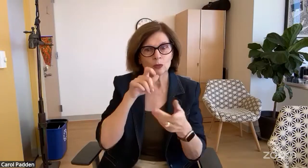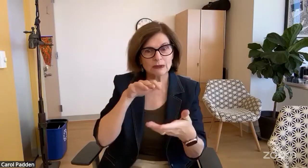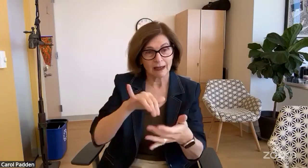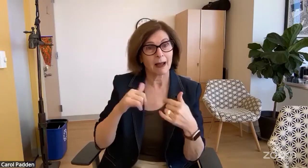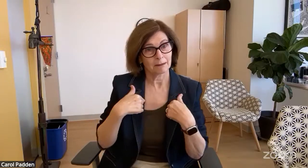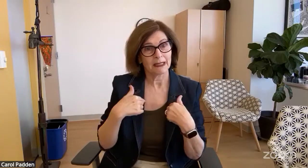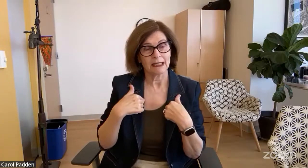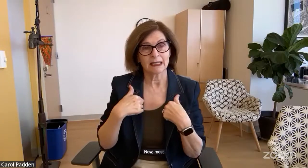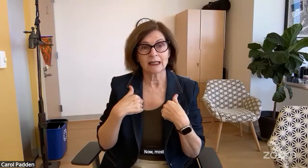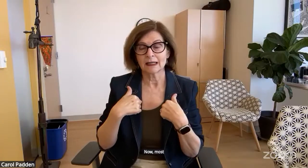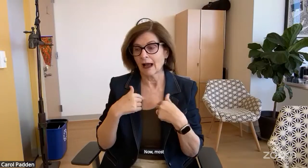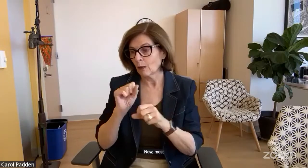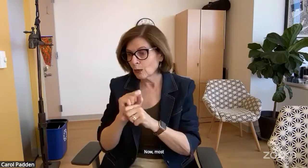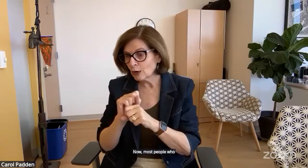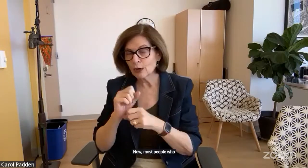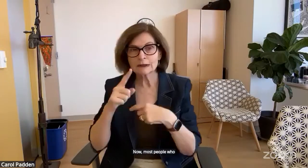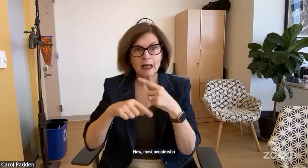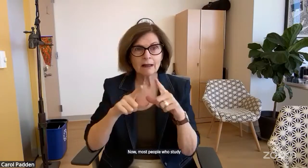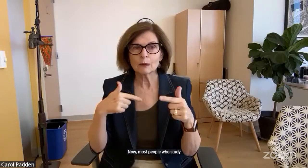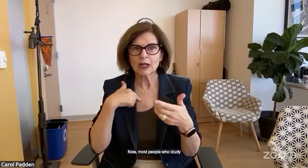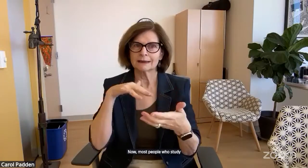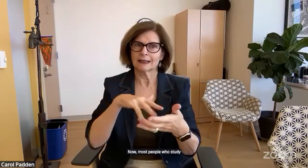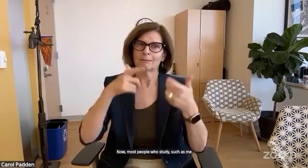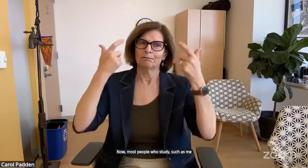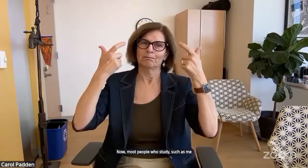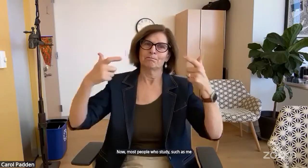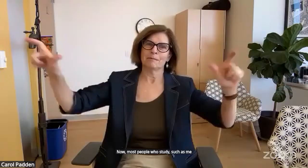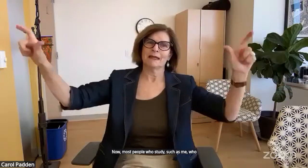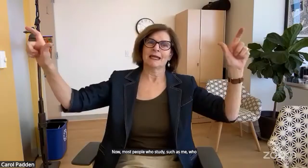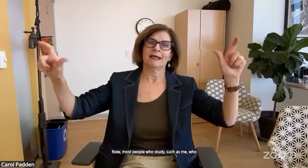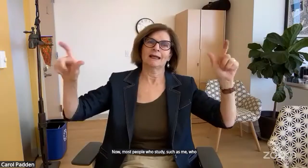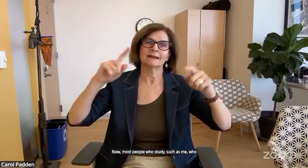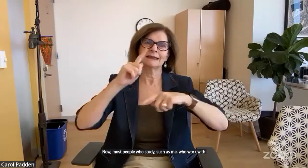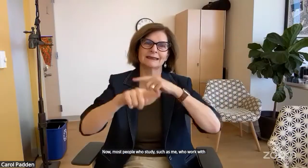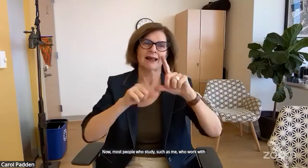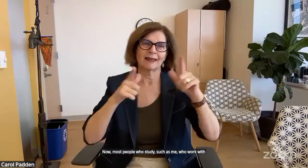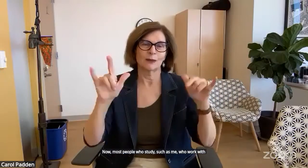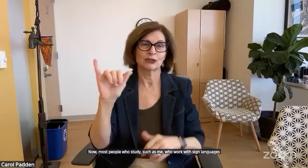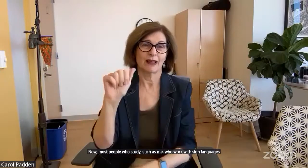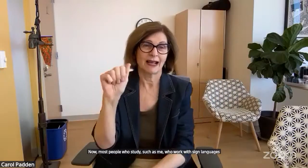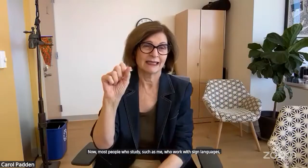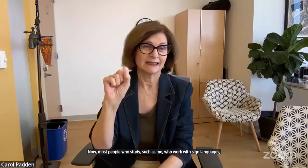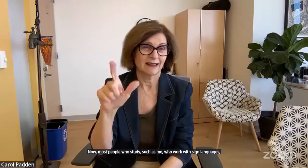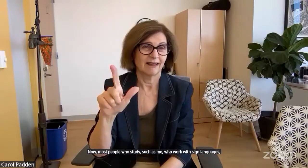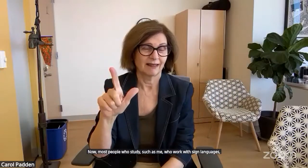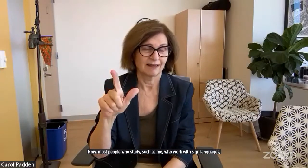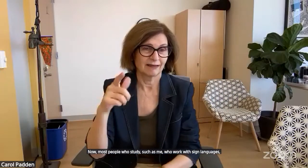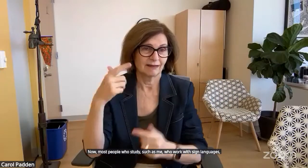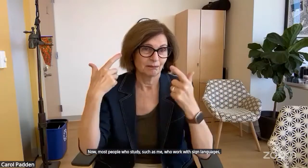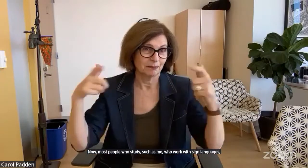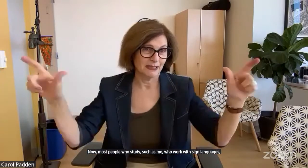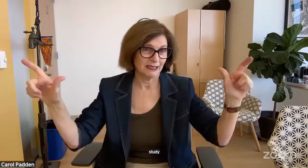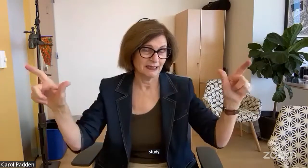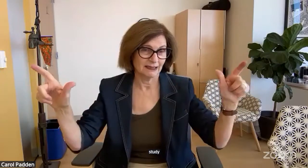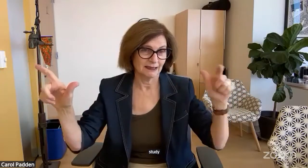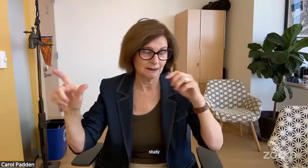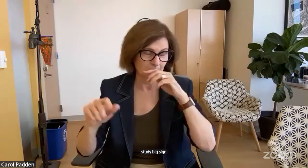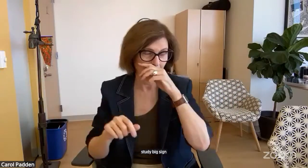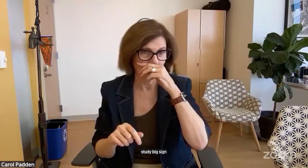Now, most people who study, such as me, who work with sign languages, study big sign languages like